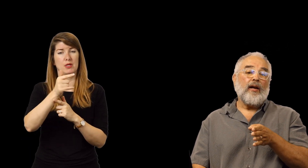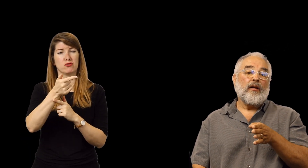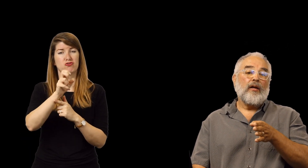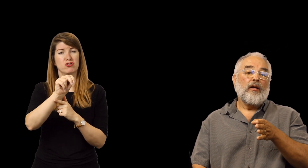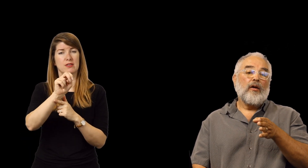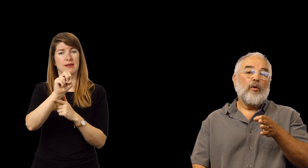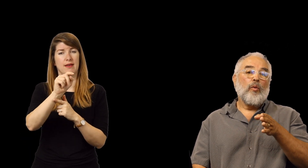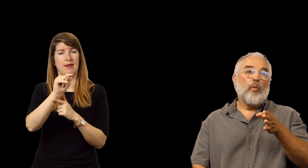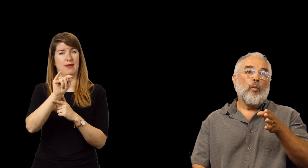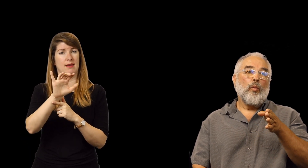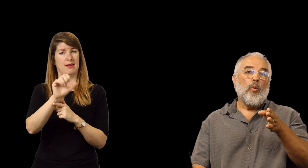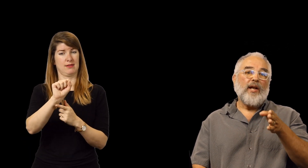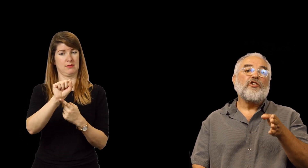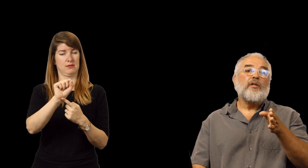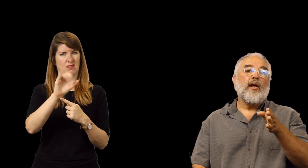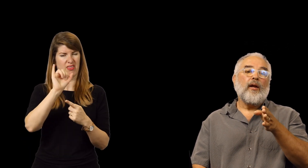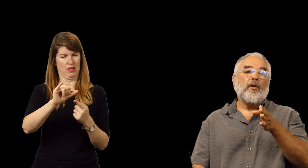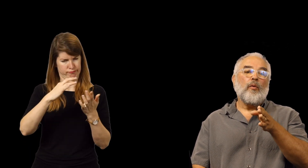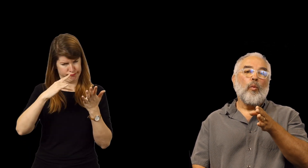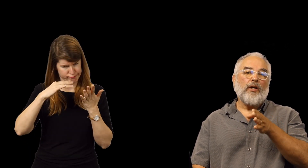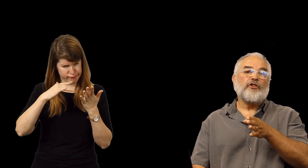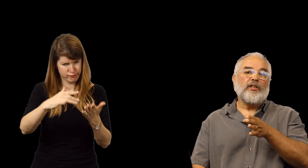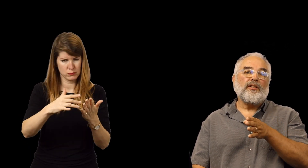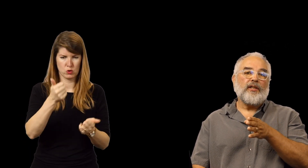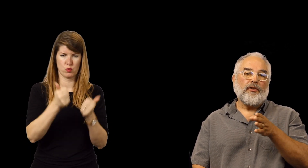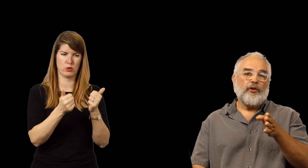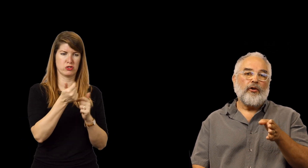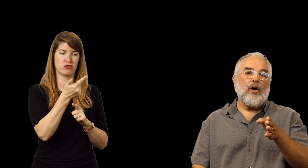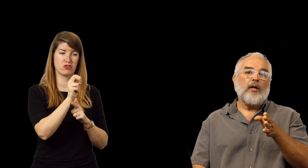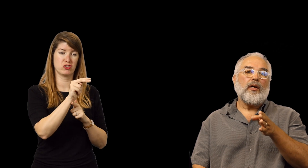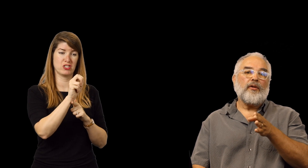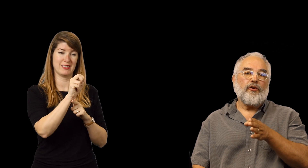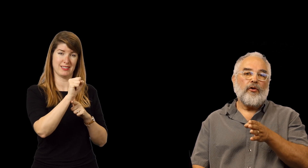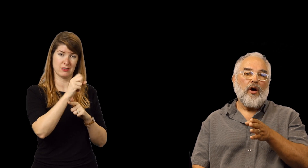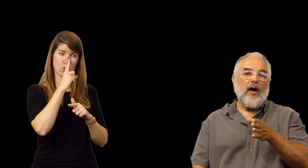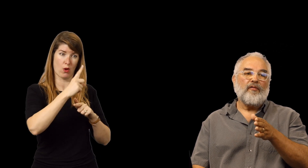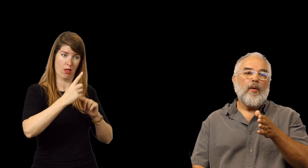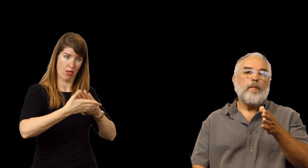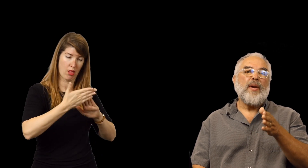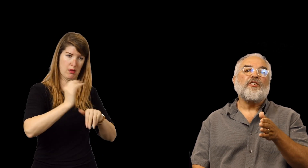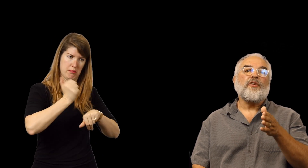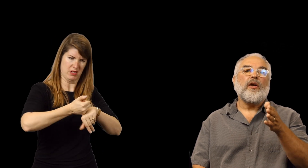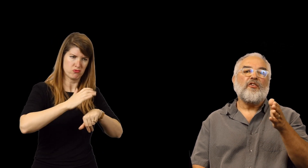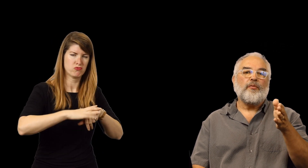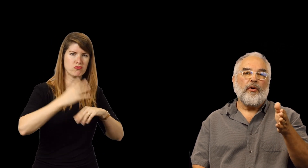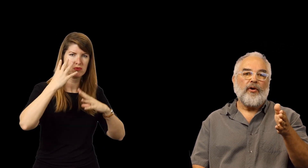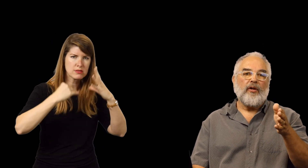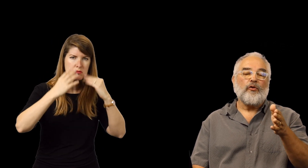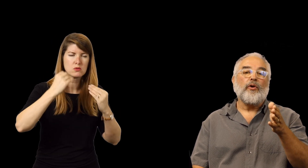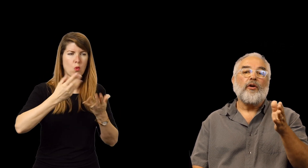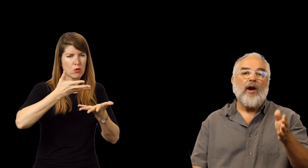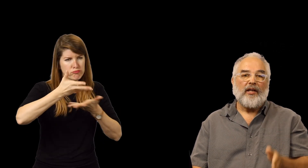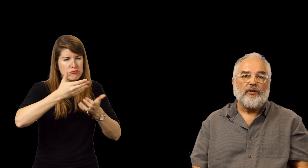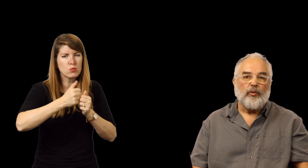looks at when and what genes get turned on and get turned off based on experience or interaction with